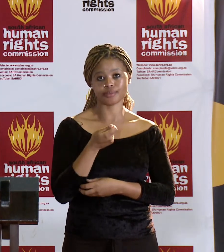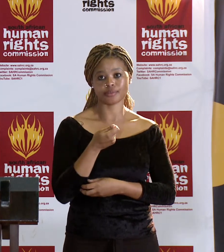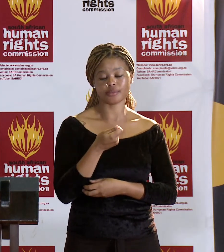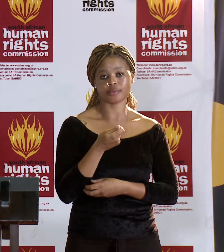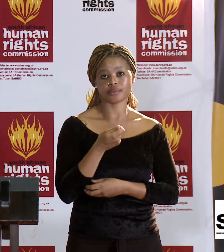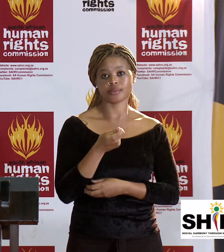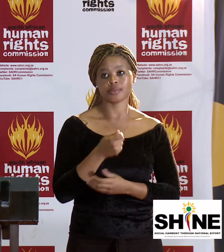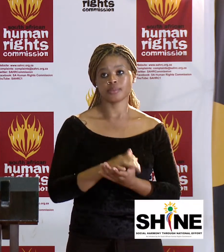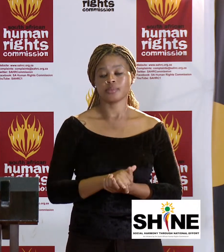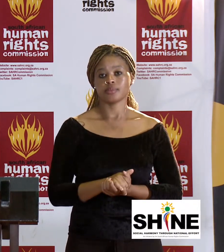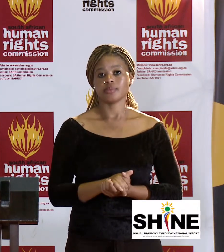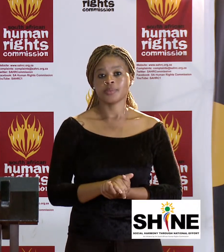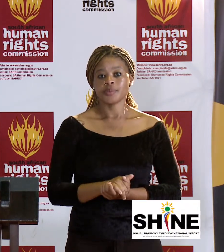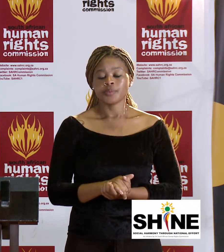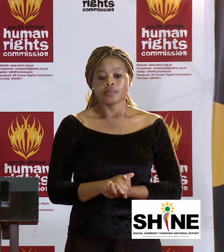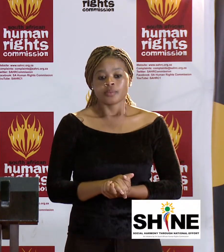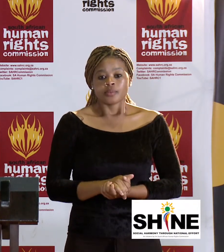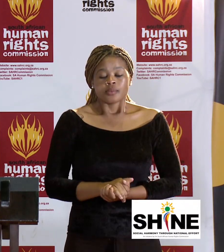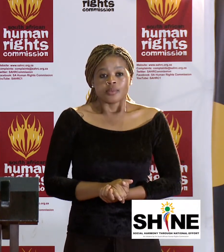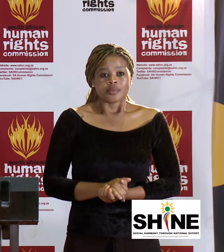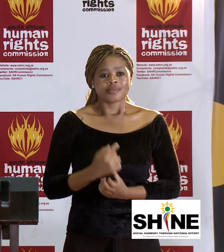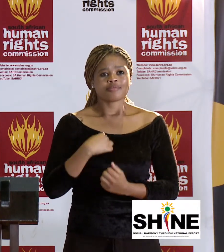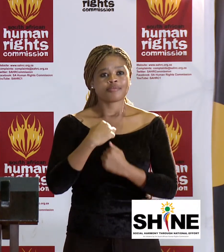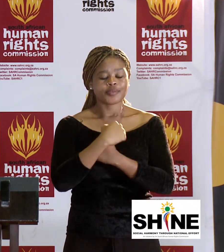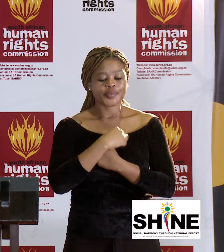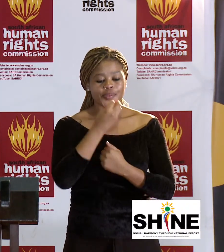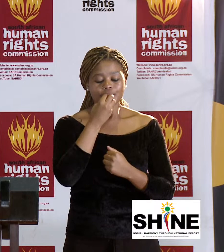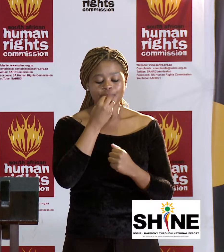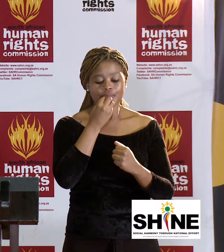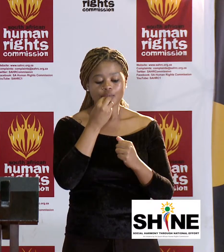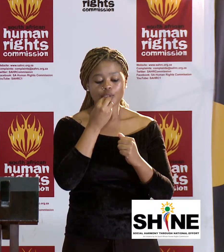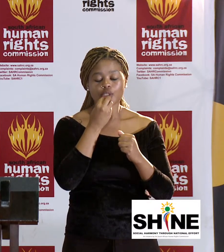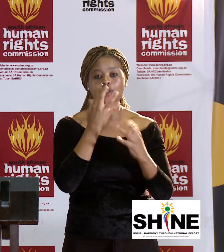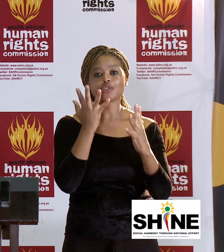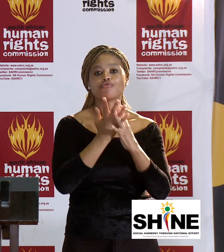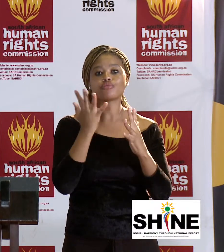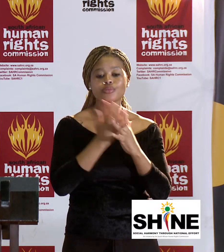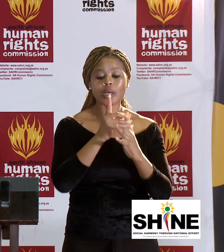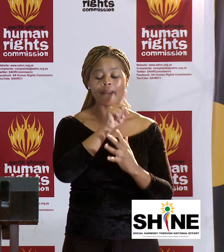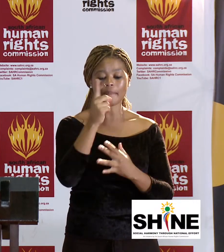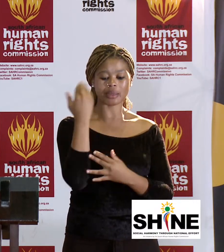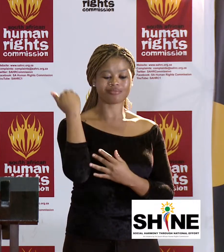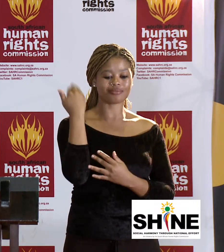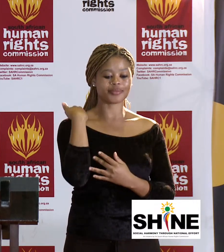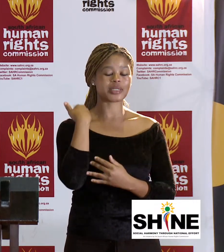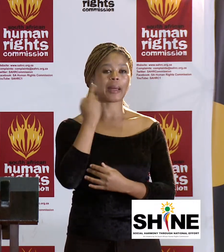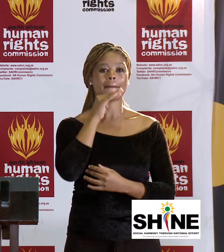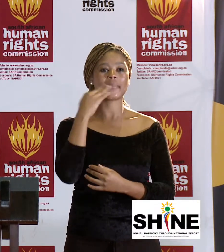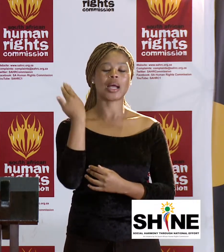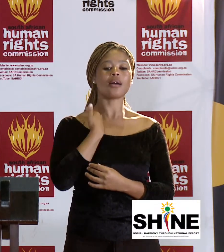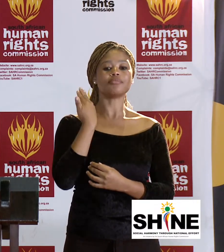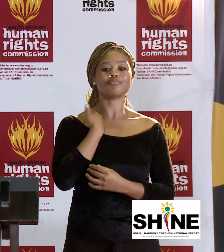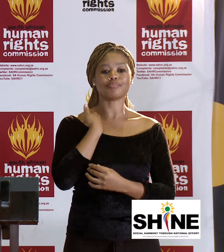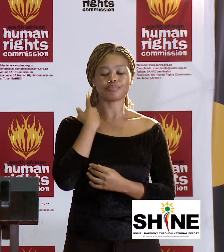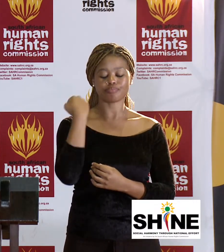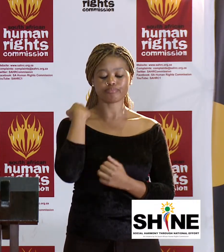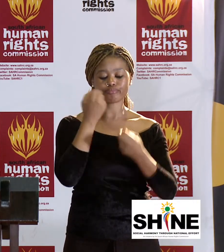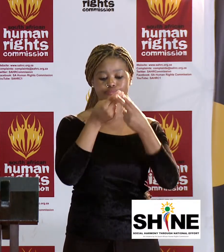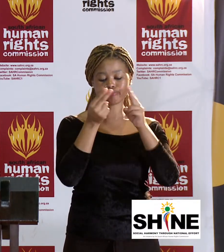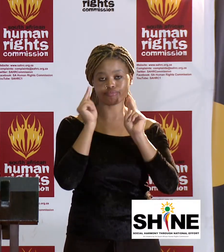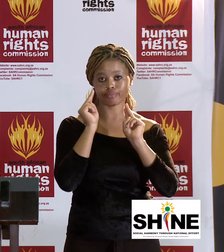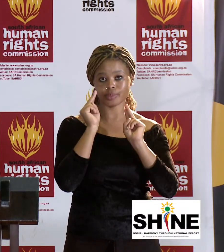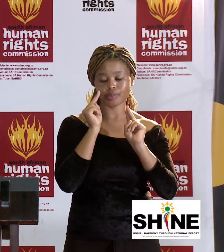know. I used to love eating potato chips, but they were quite expensive on my university. And